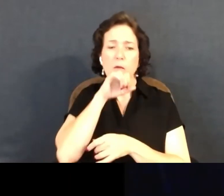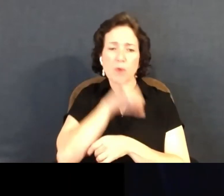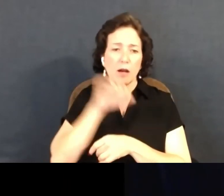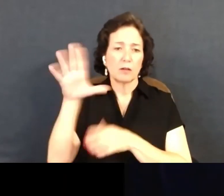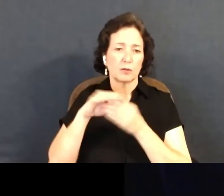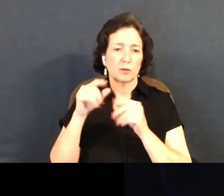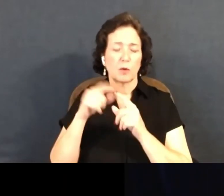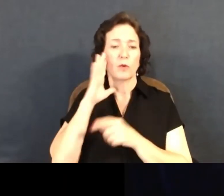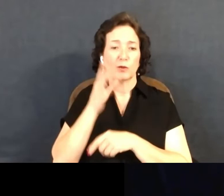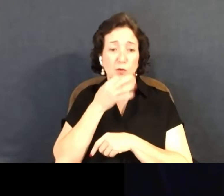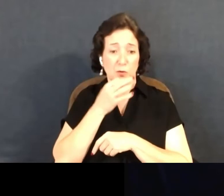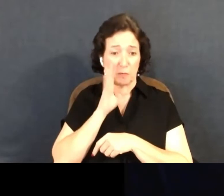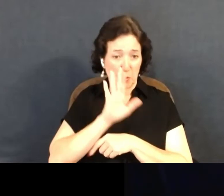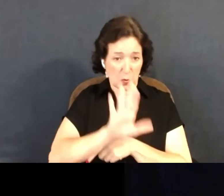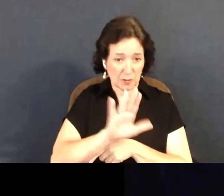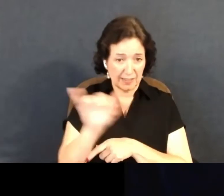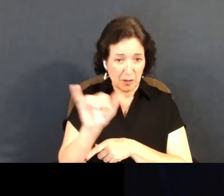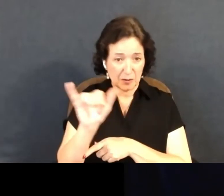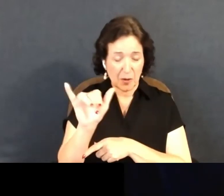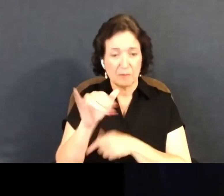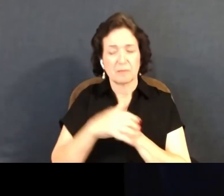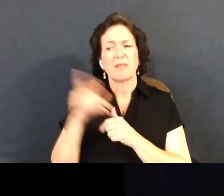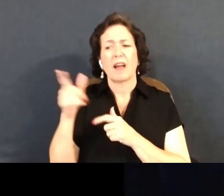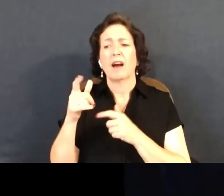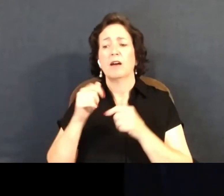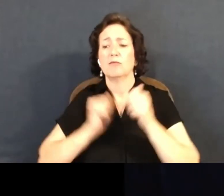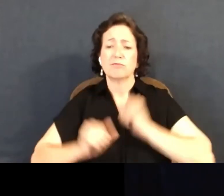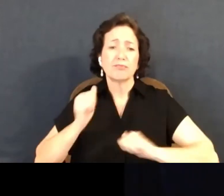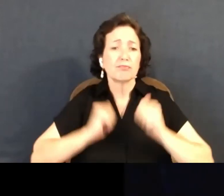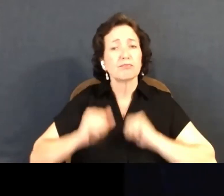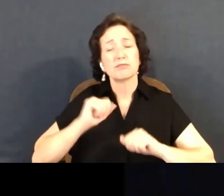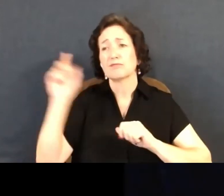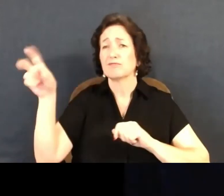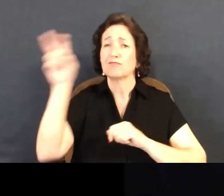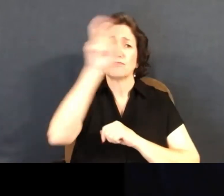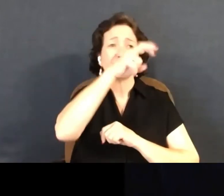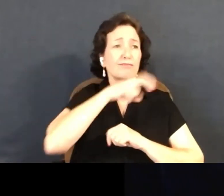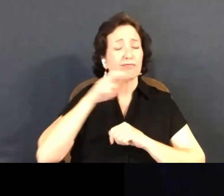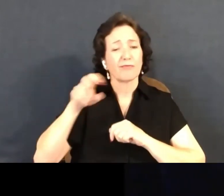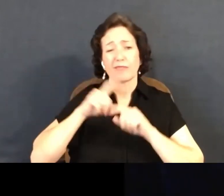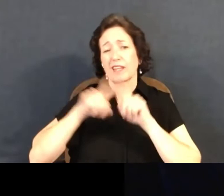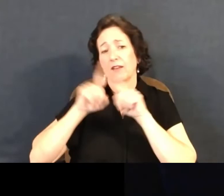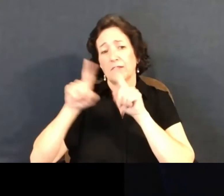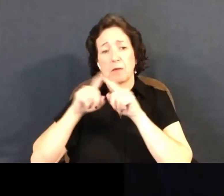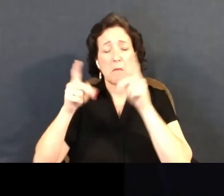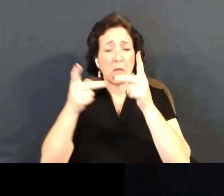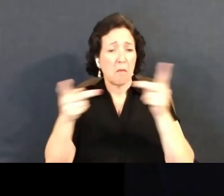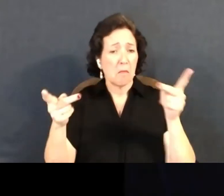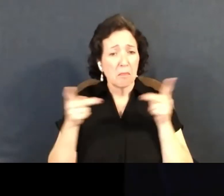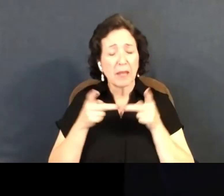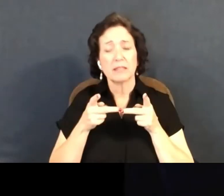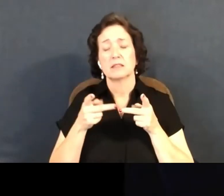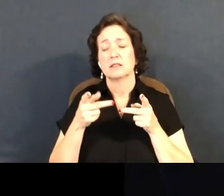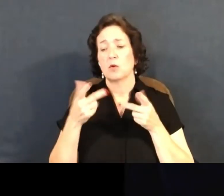of yours. She's performed at festivals, in halls, on stages, and a variety of other venues where there have